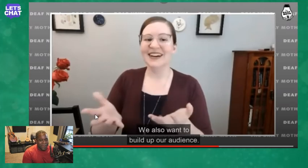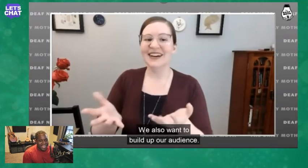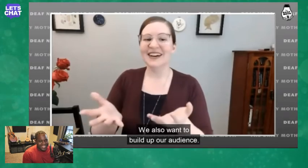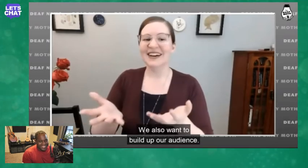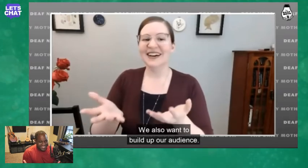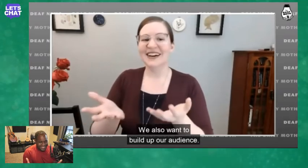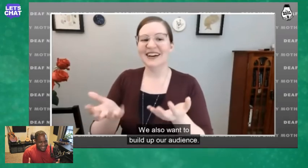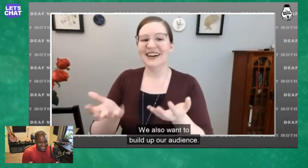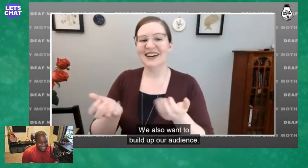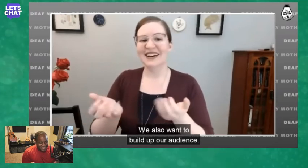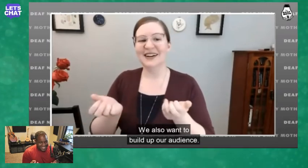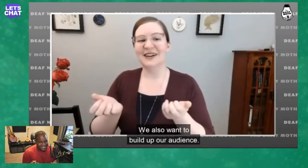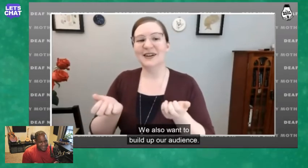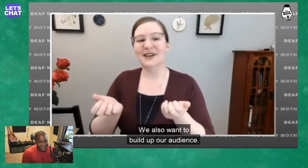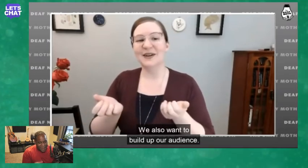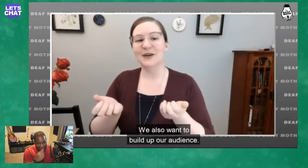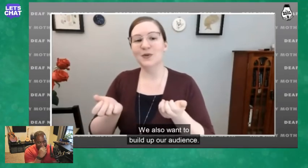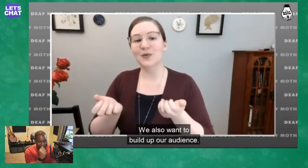want,